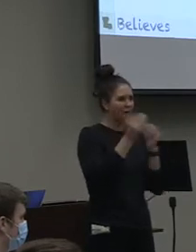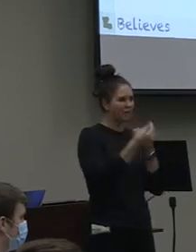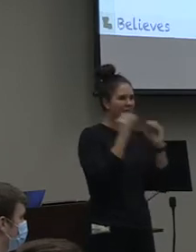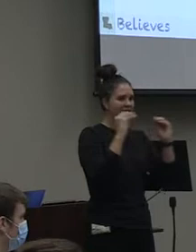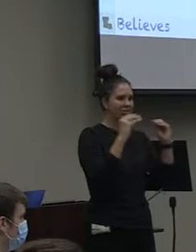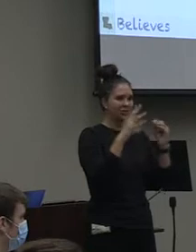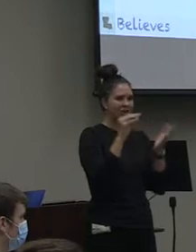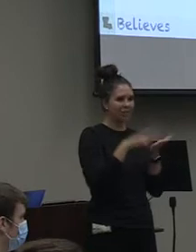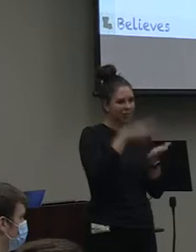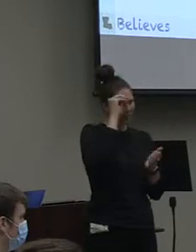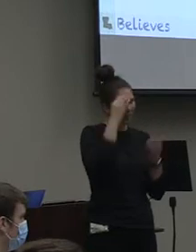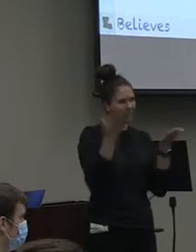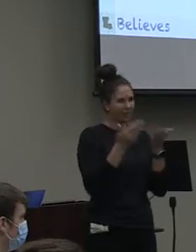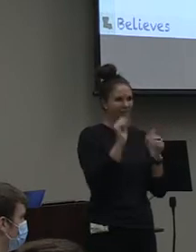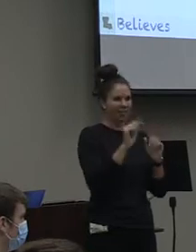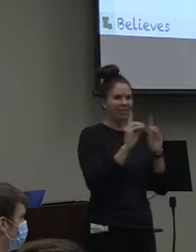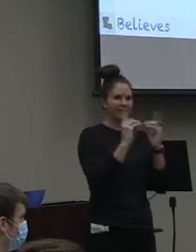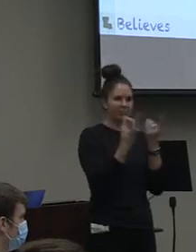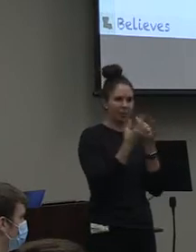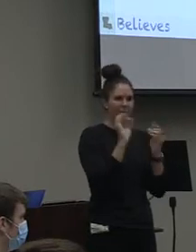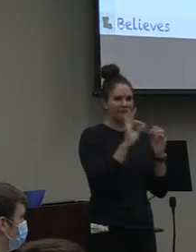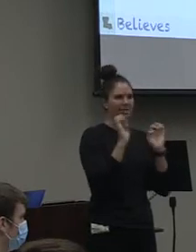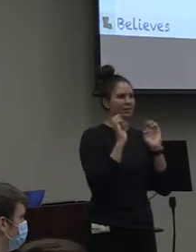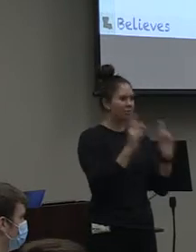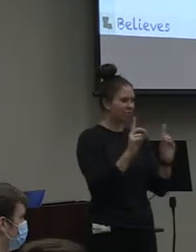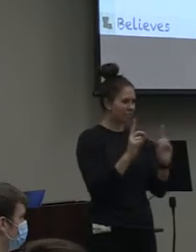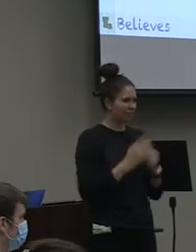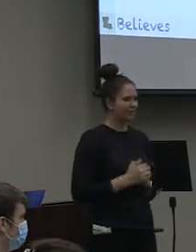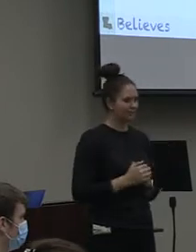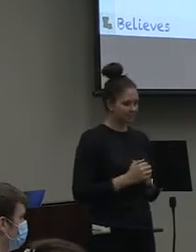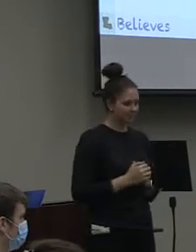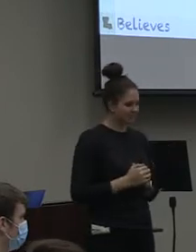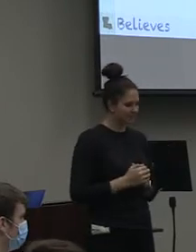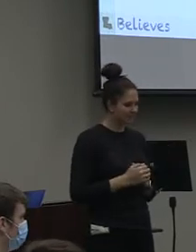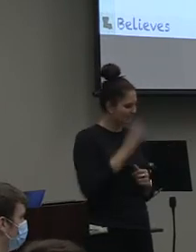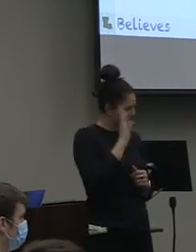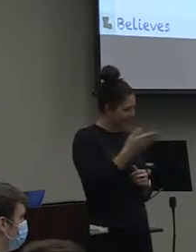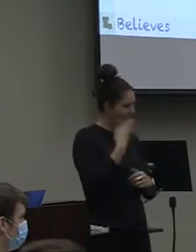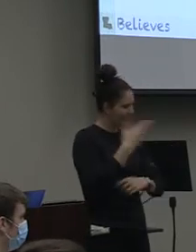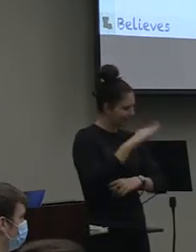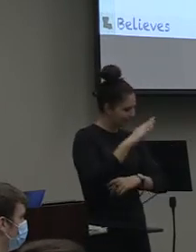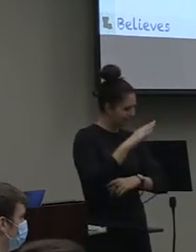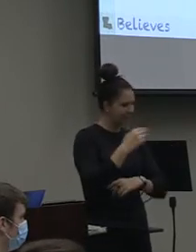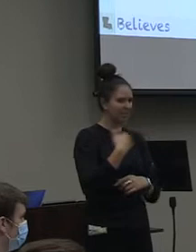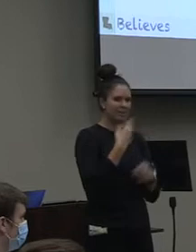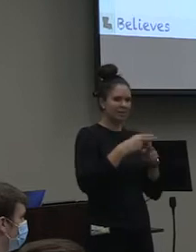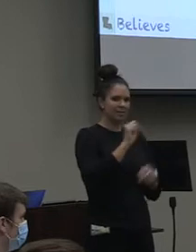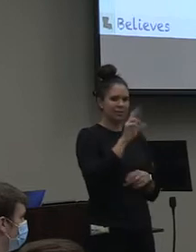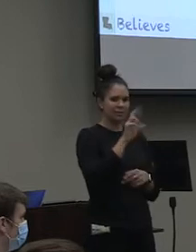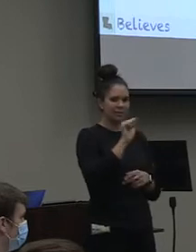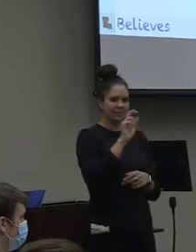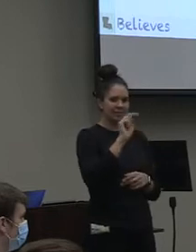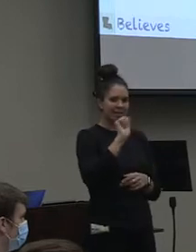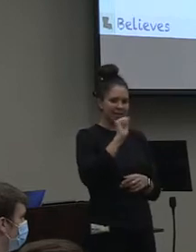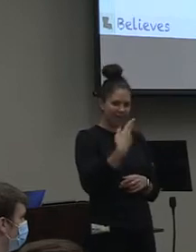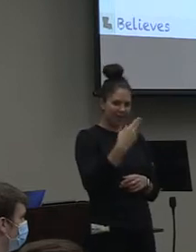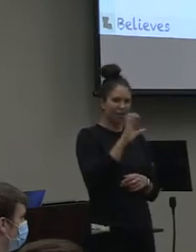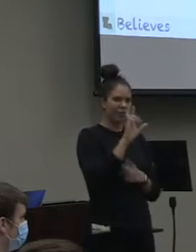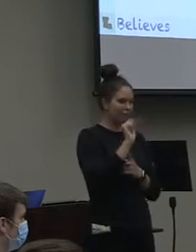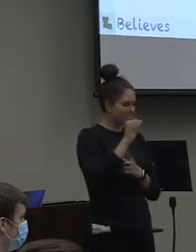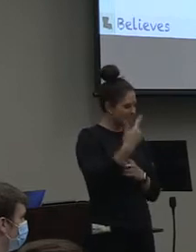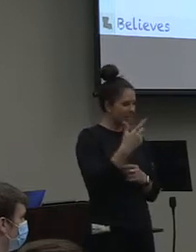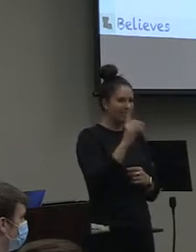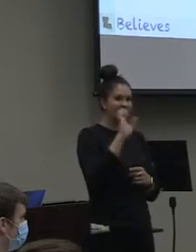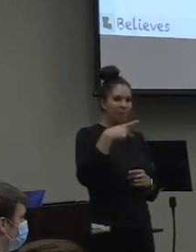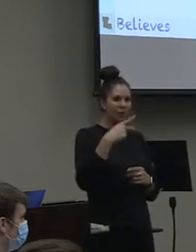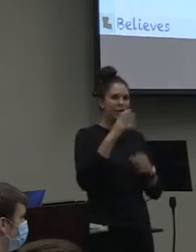of Teaching and Learning here at the Department of Education. Hi, good afternoon. My name is Susanna Craig. I'm the